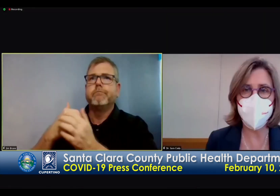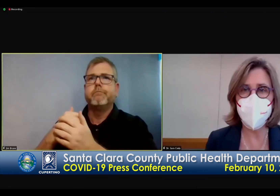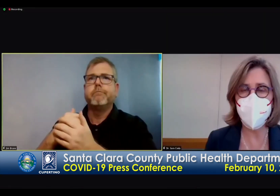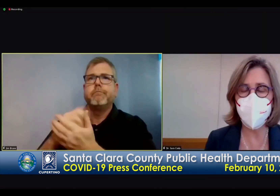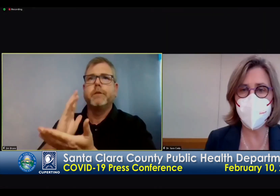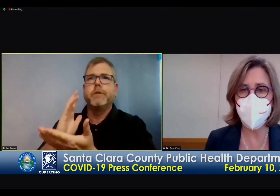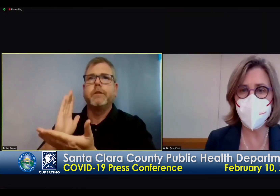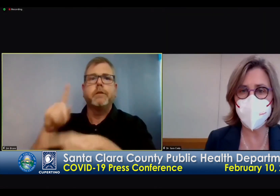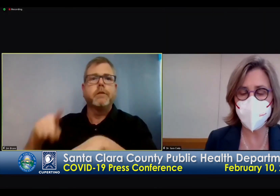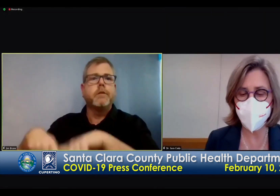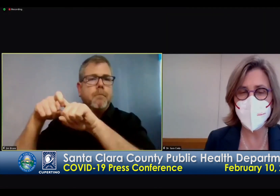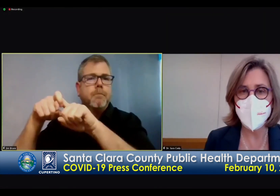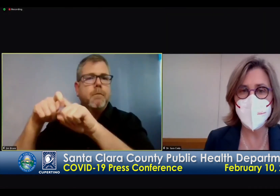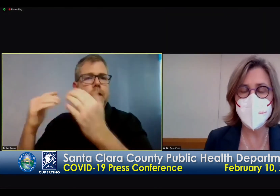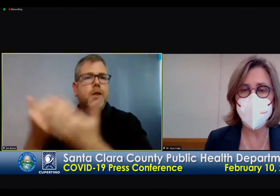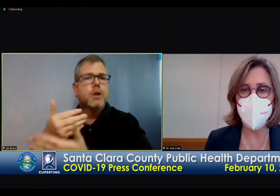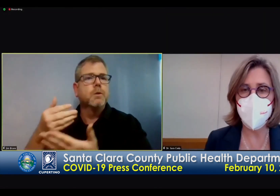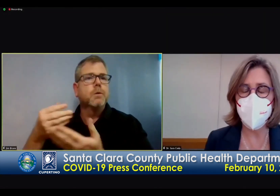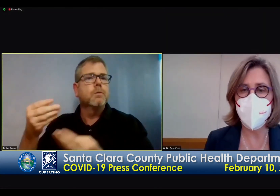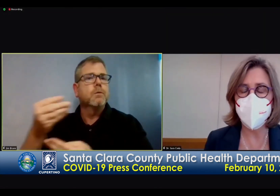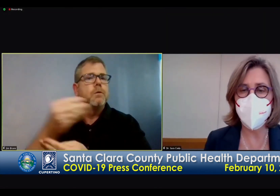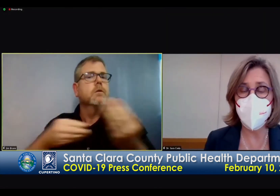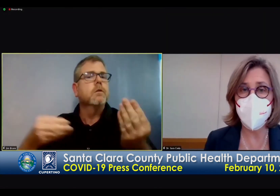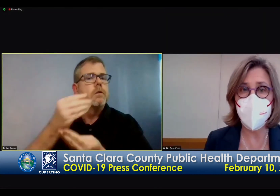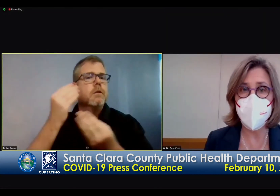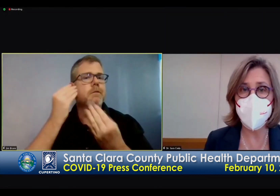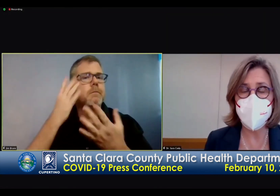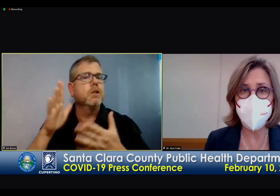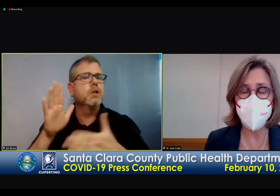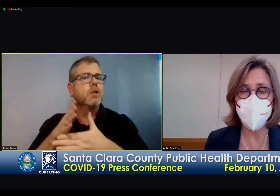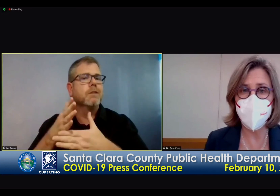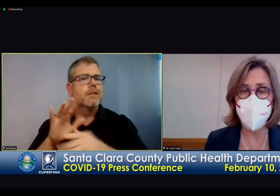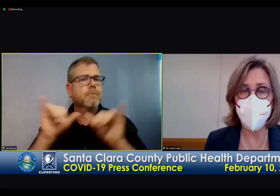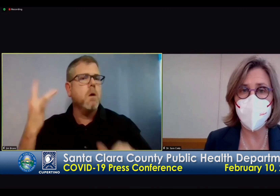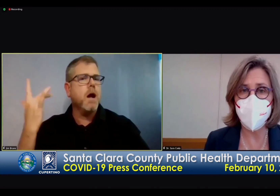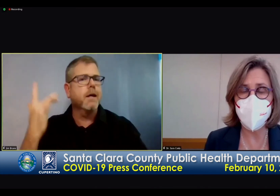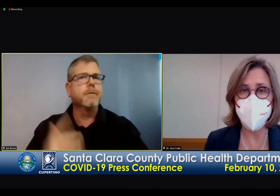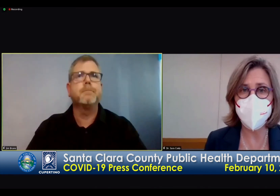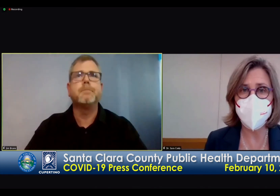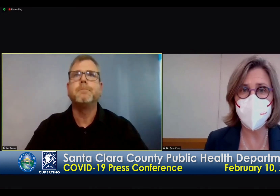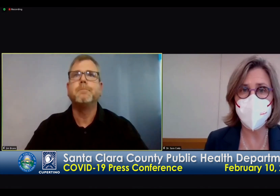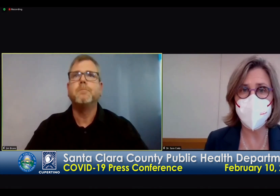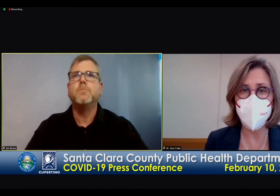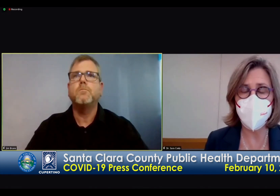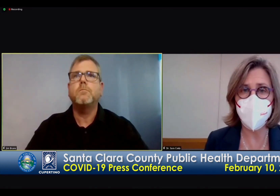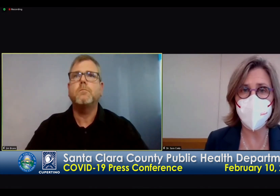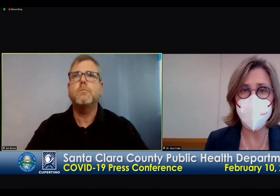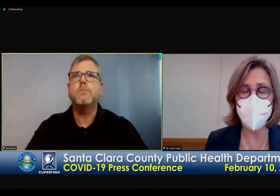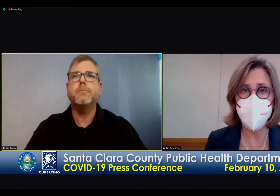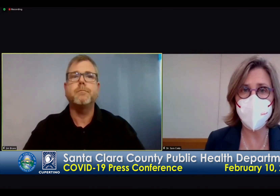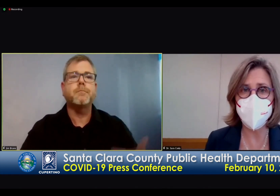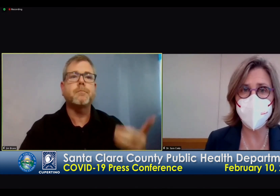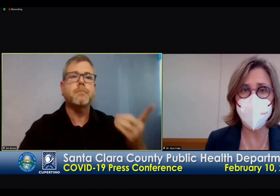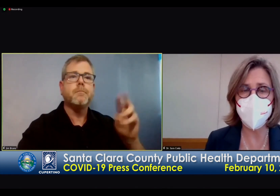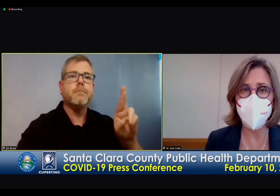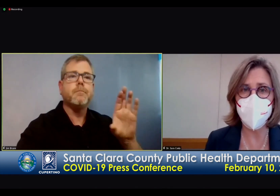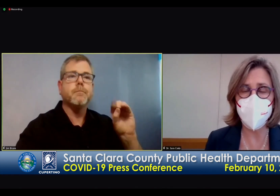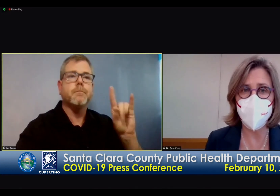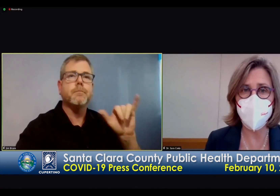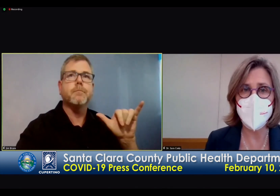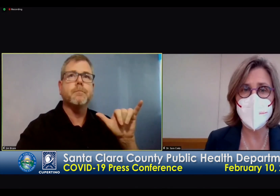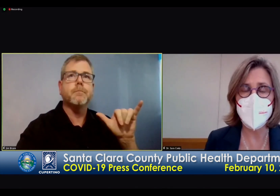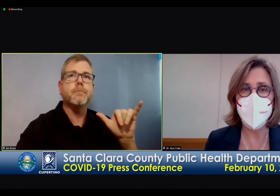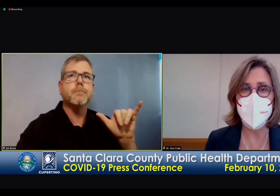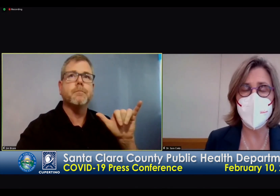Thank you for your question. So a little bit more detail on our case in Santa Clara County. Our case in Santa Clara